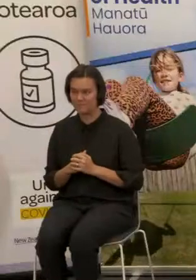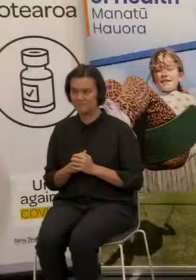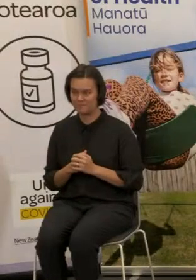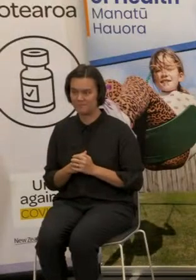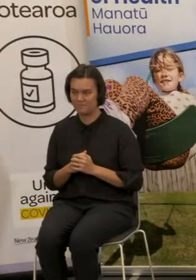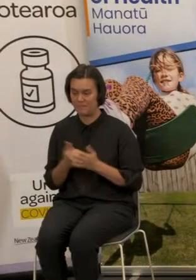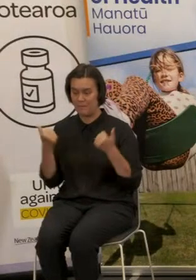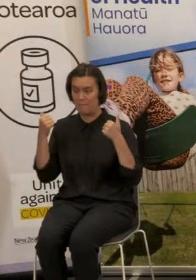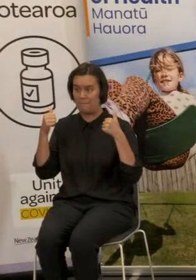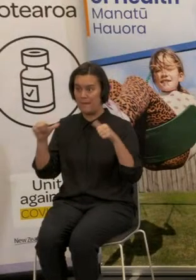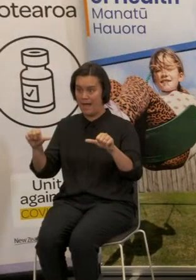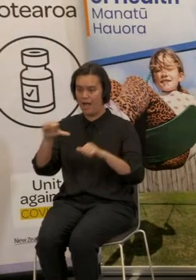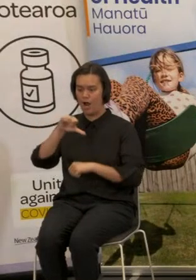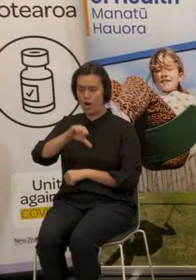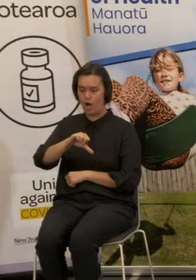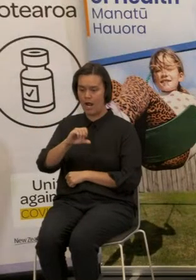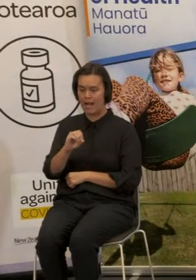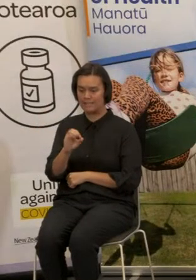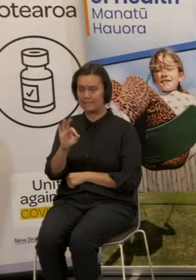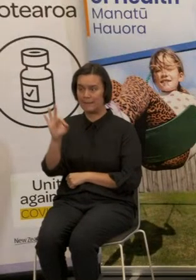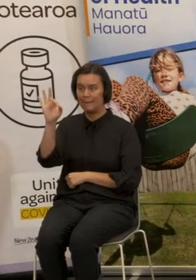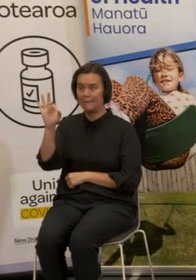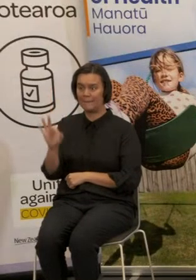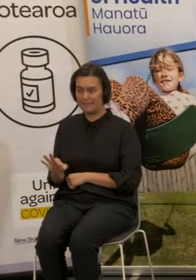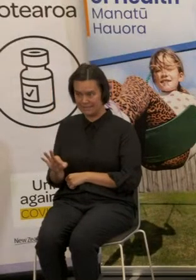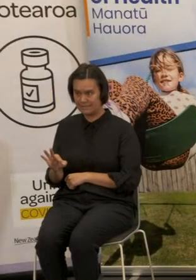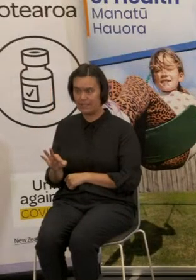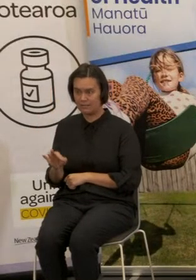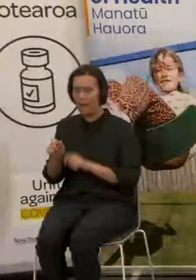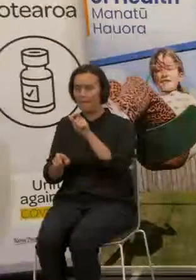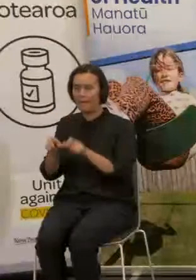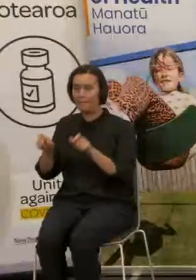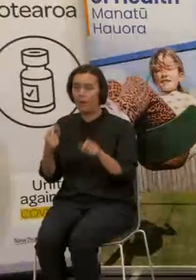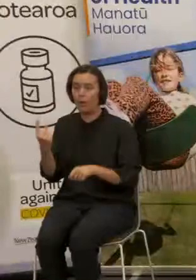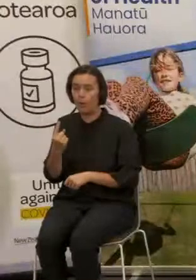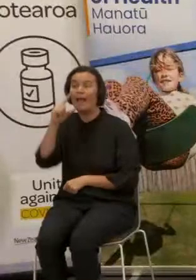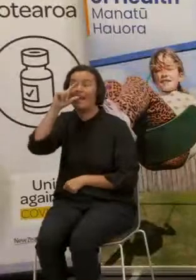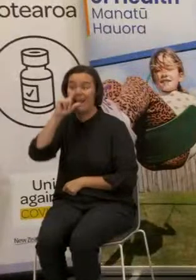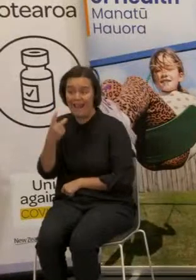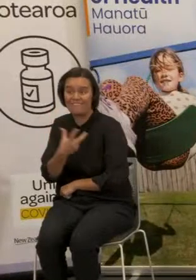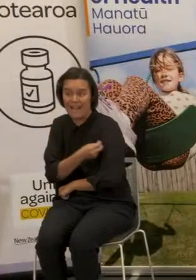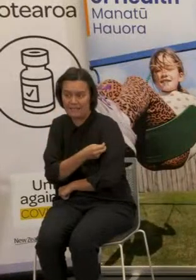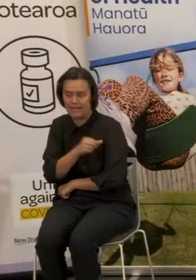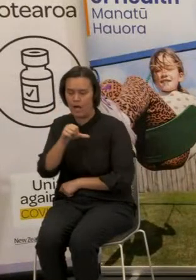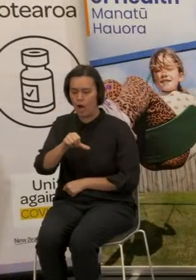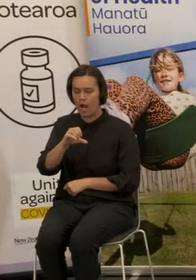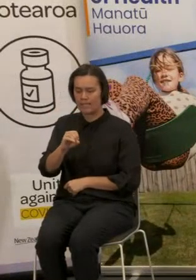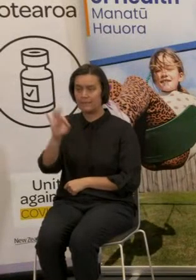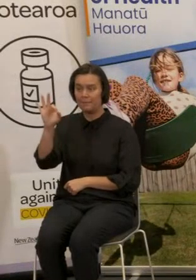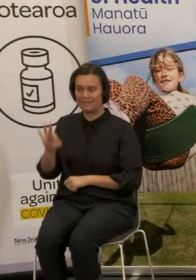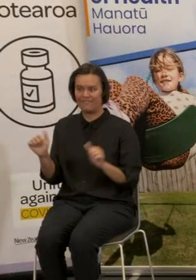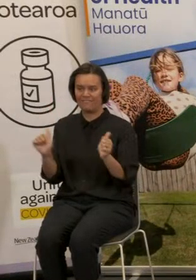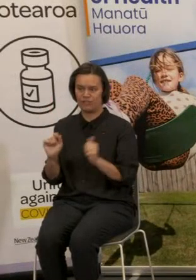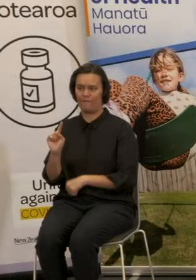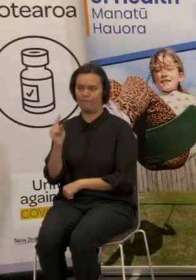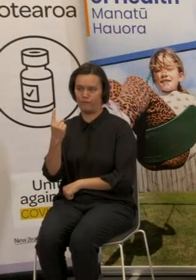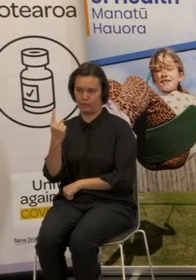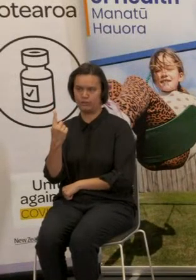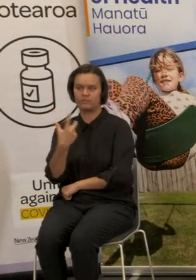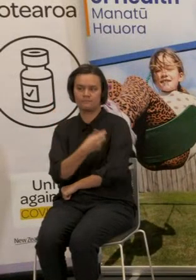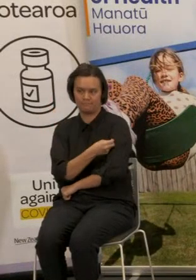that 90% of our eligible population in New Zealand having had a first dose of our vaccine, our Pfizer vaccine,